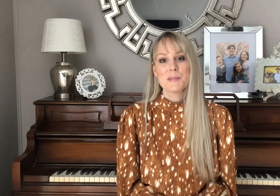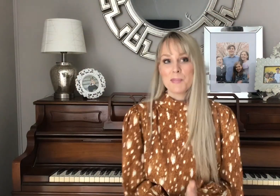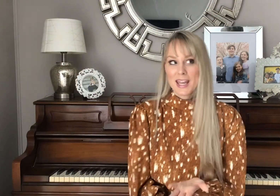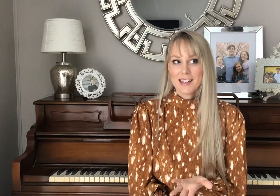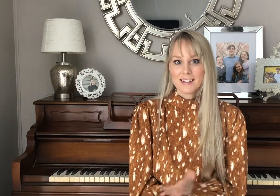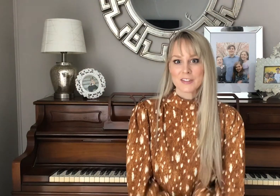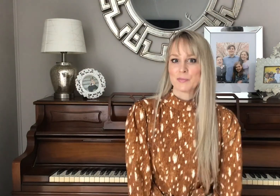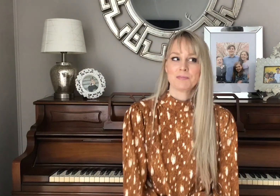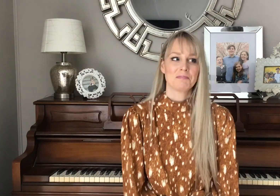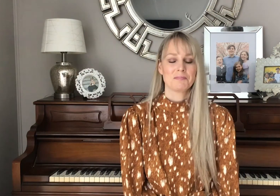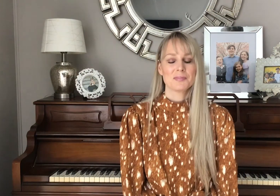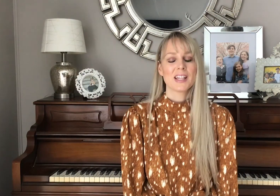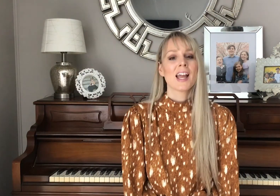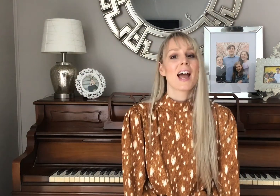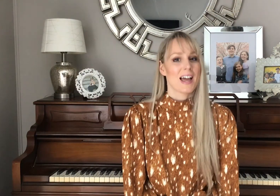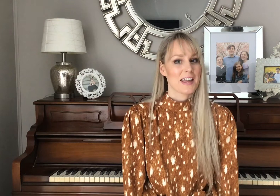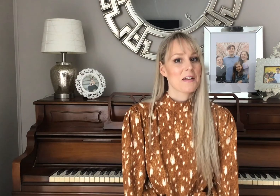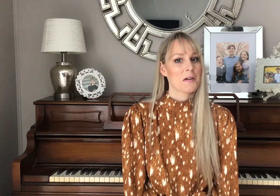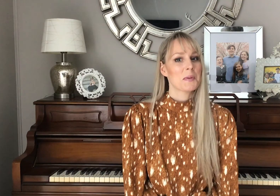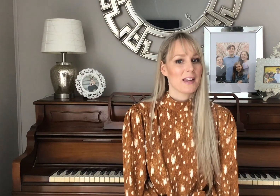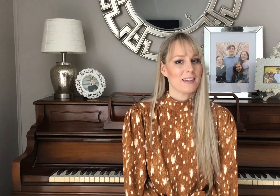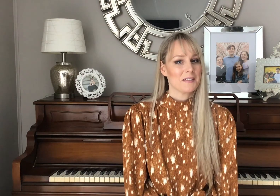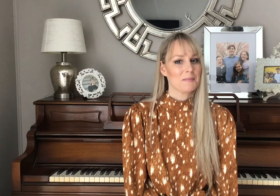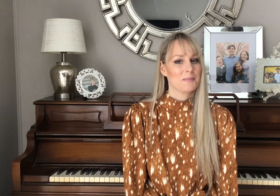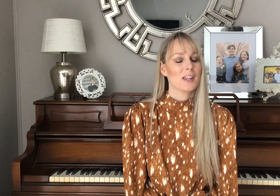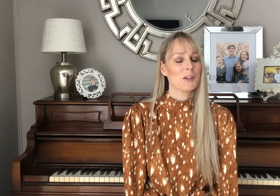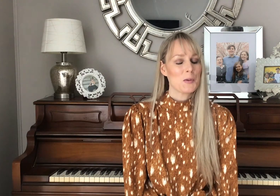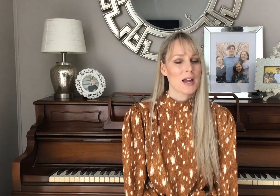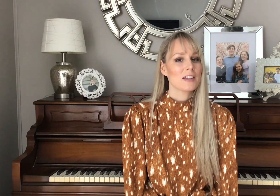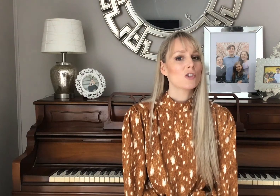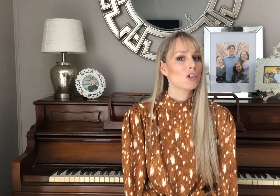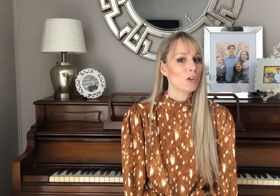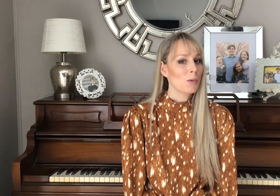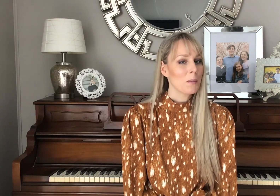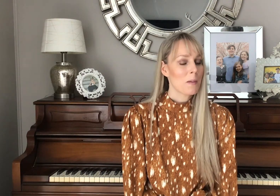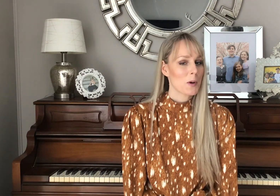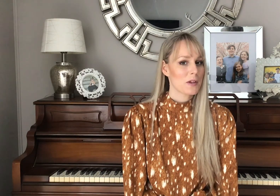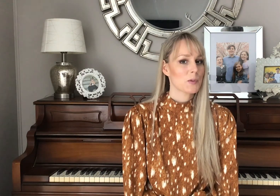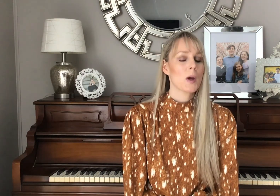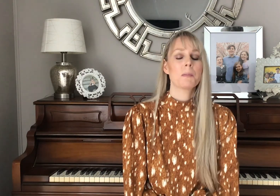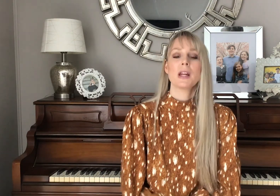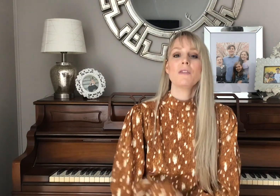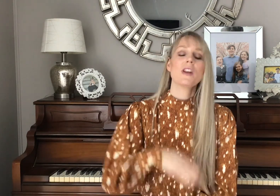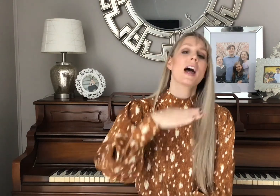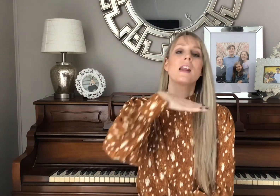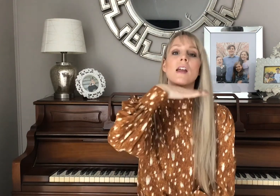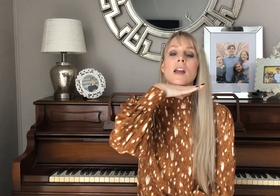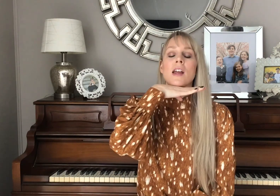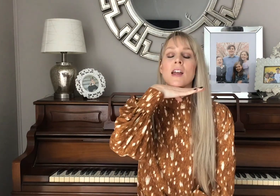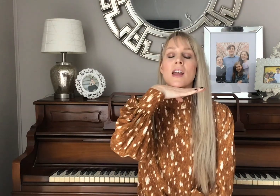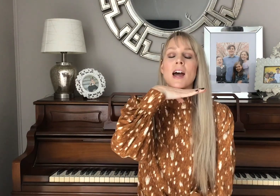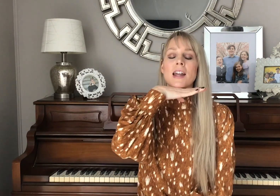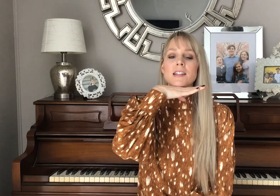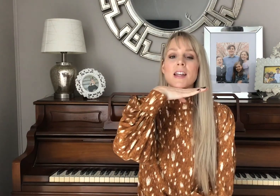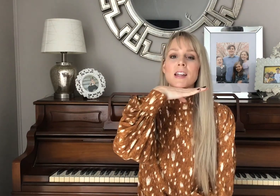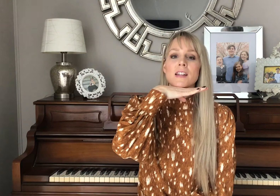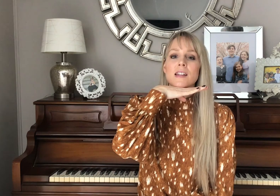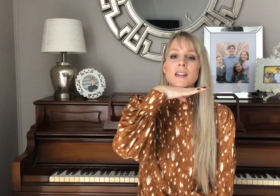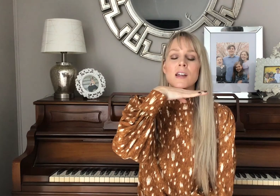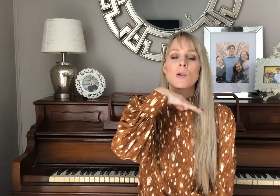Pig. I hear a pig. You guys should remember this one, but if not, how to say it in sign language